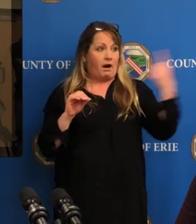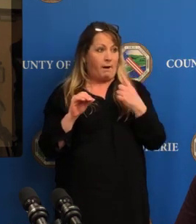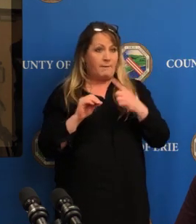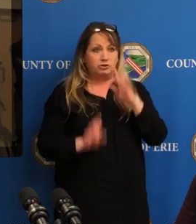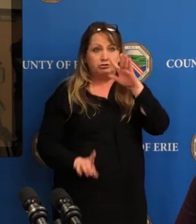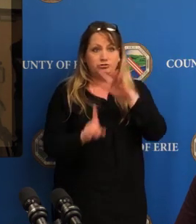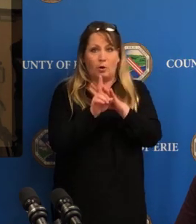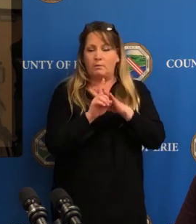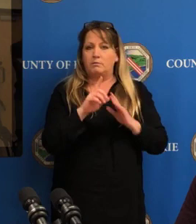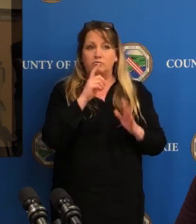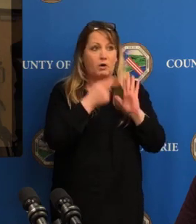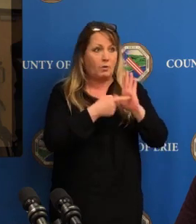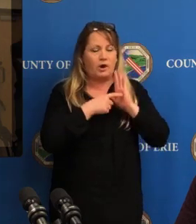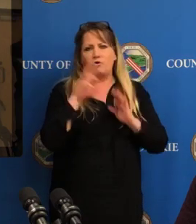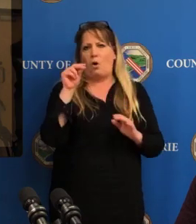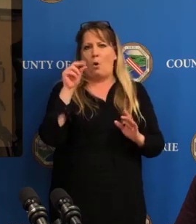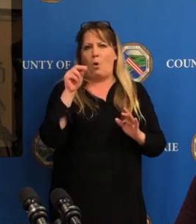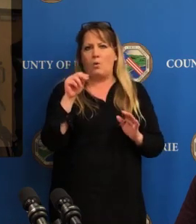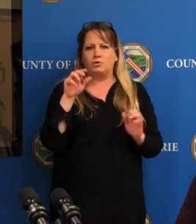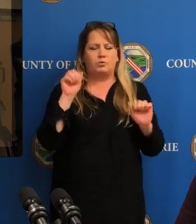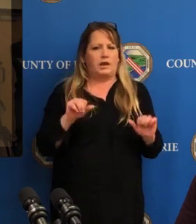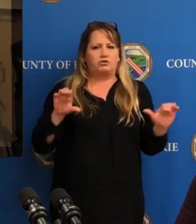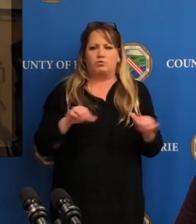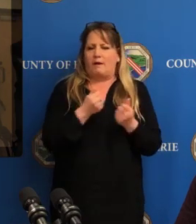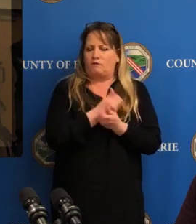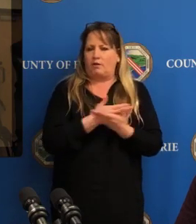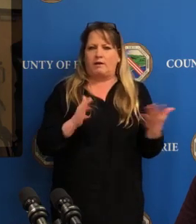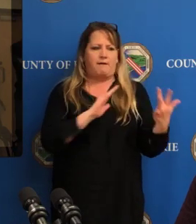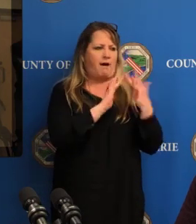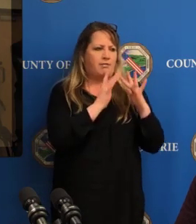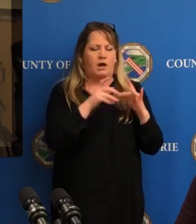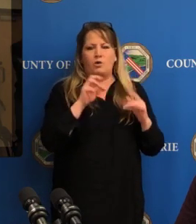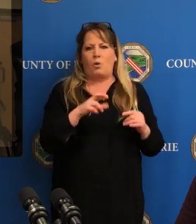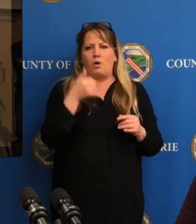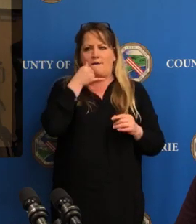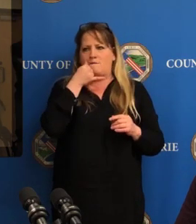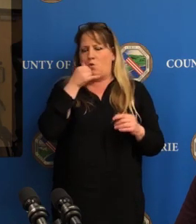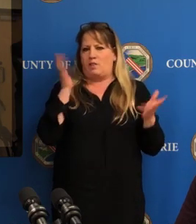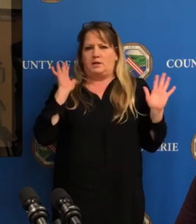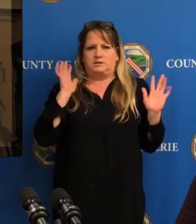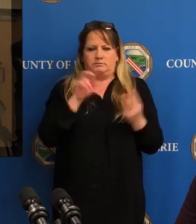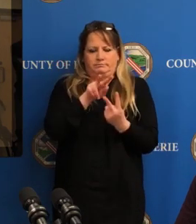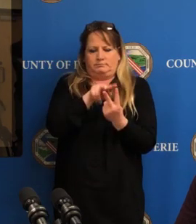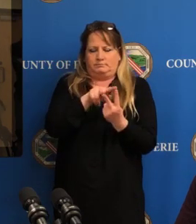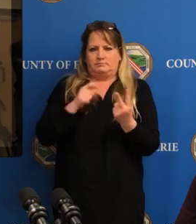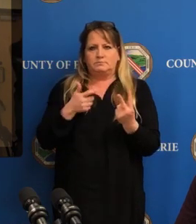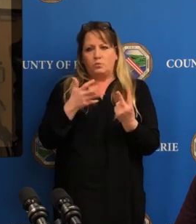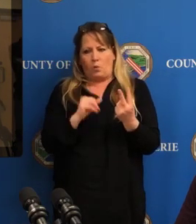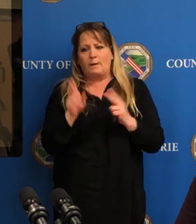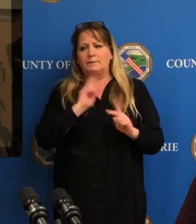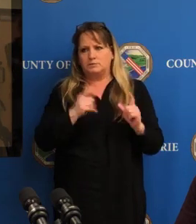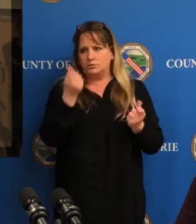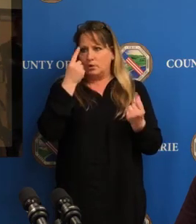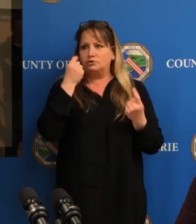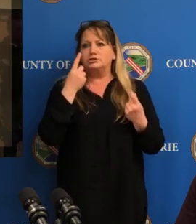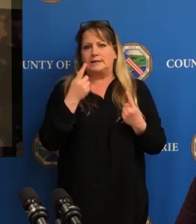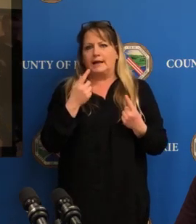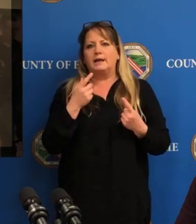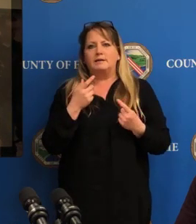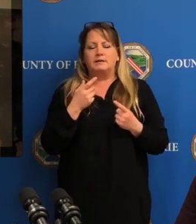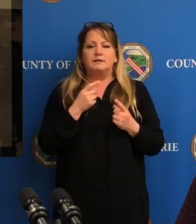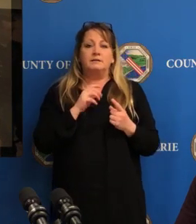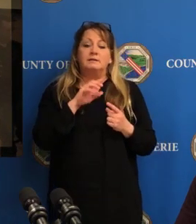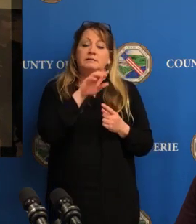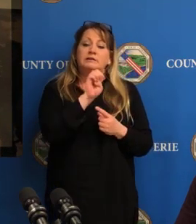is required. Everything can be done on the phone. Of course, you can do this online as well, but we want people to understand that our